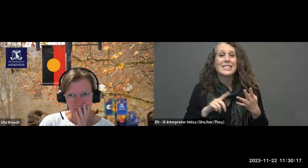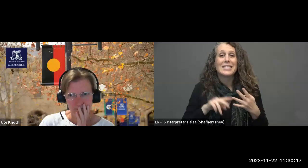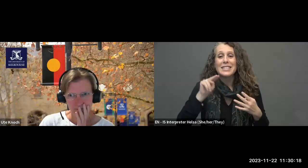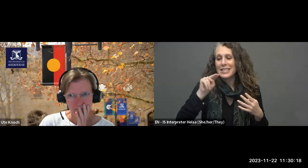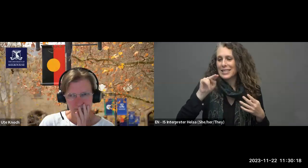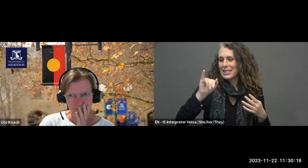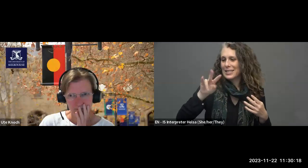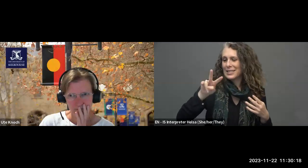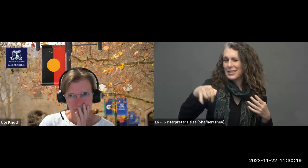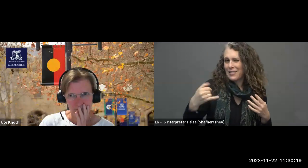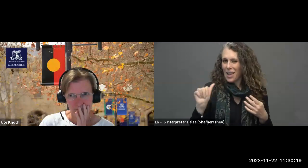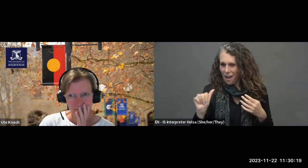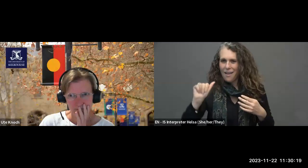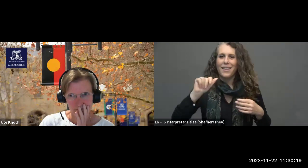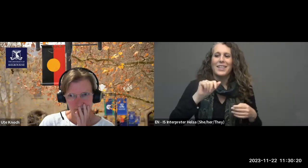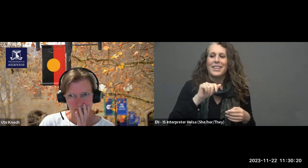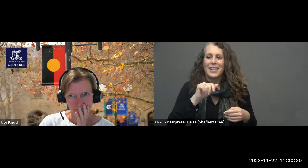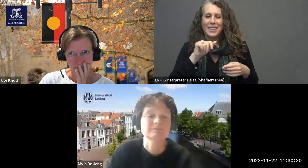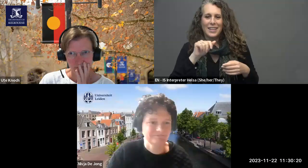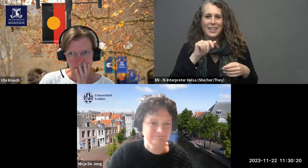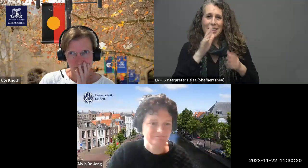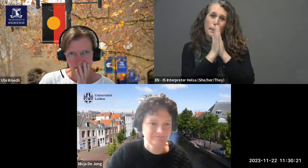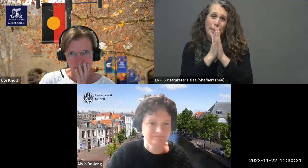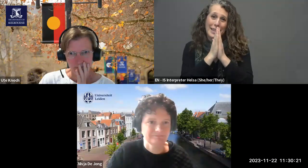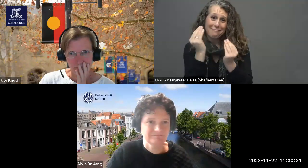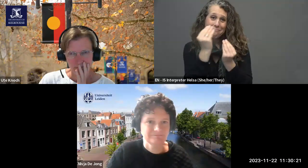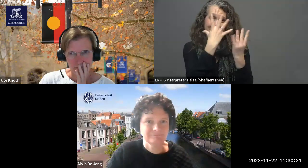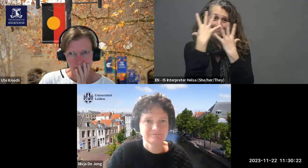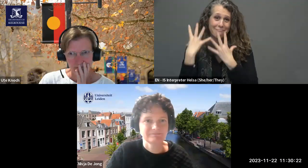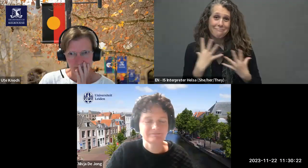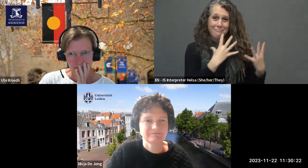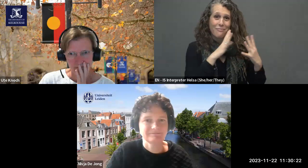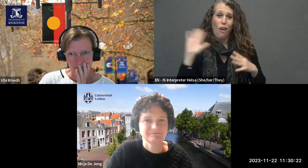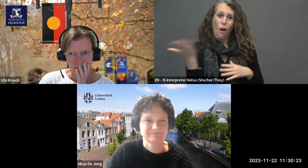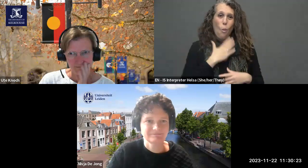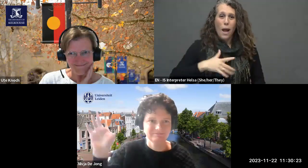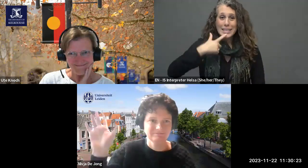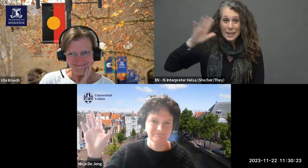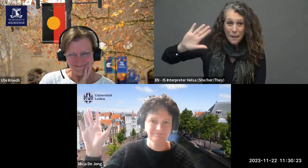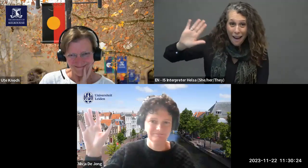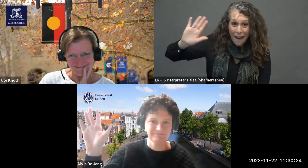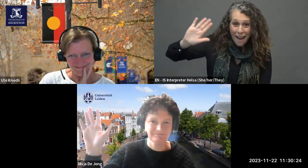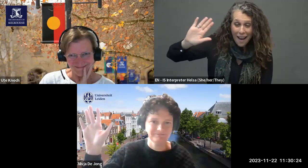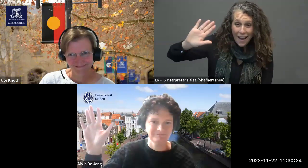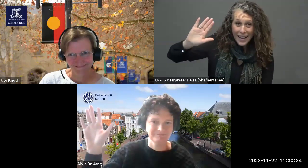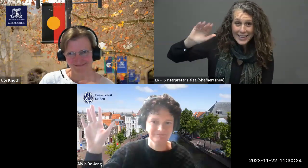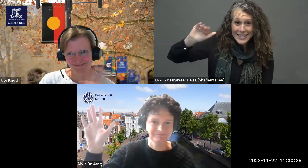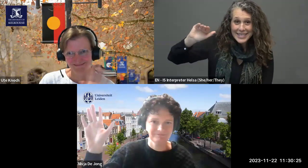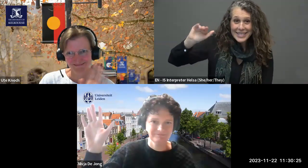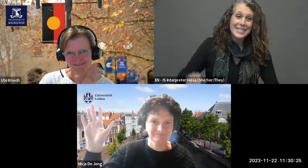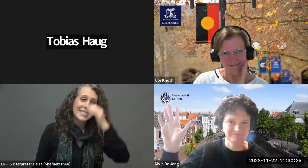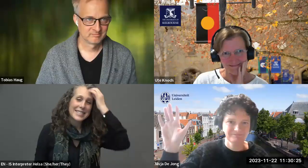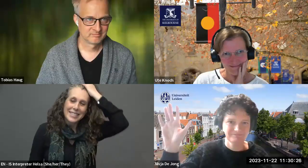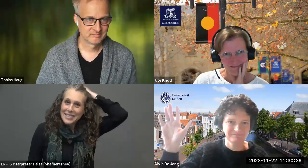Nivia. There you go. Please turn on your video so that we can say goodbye to you and thank you for being part of